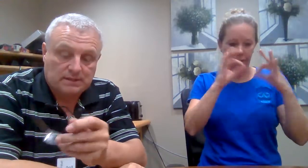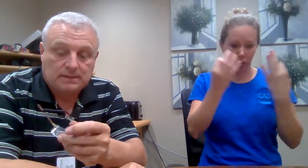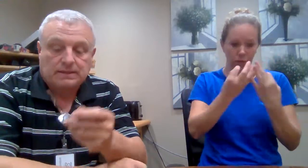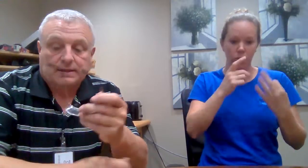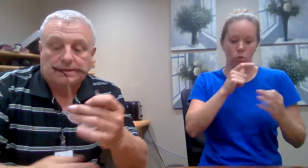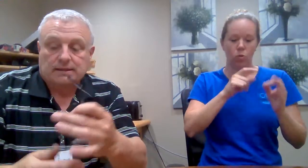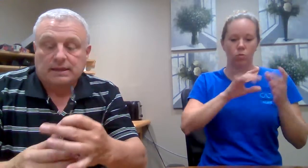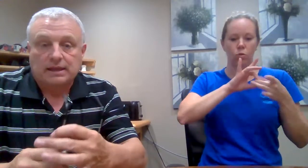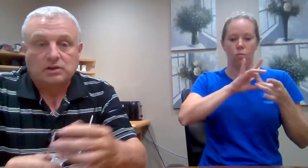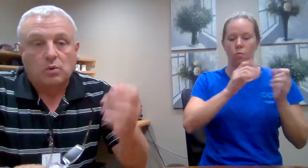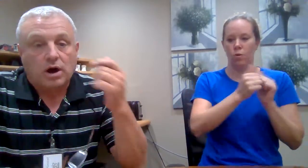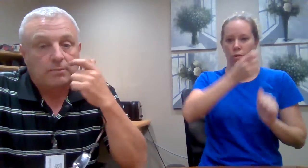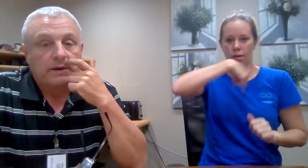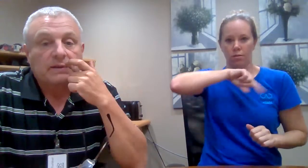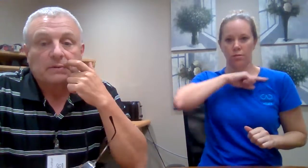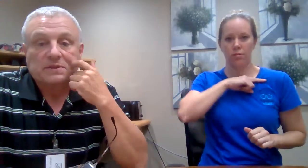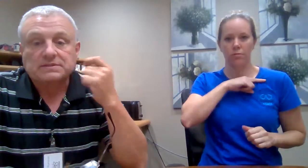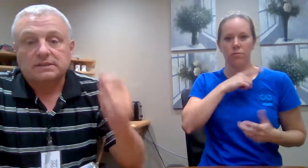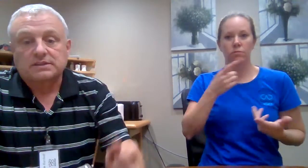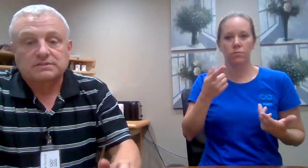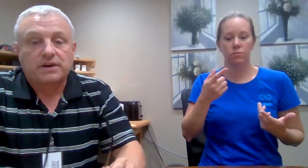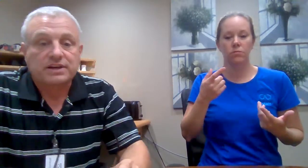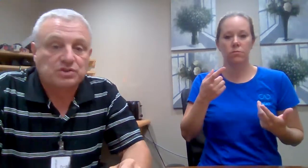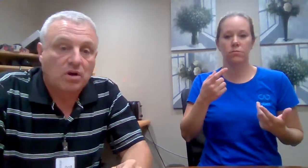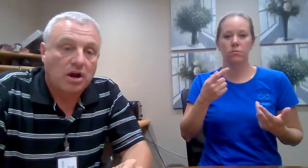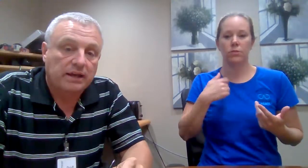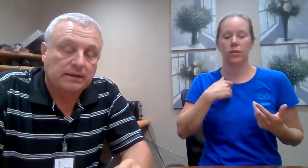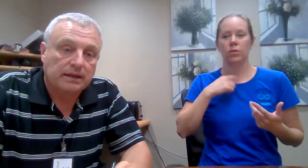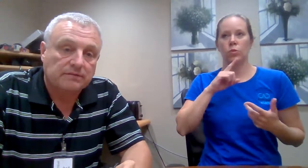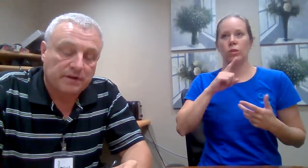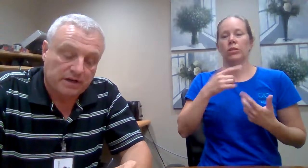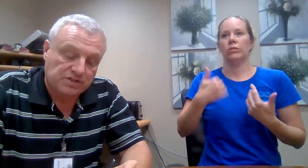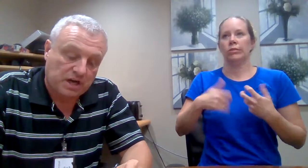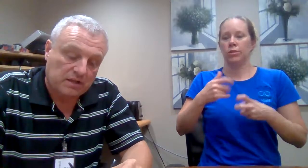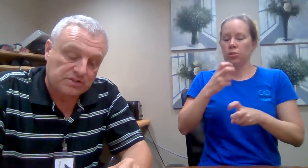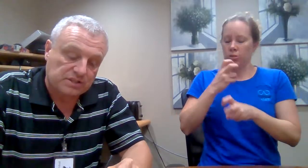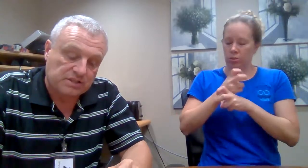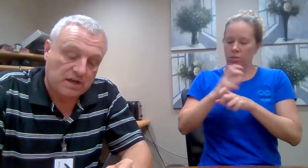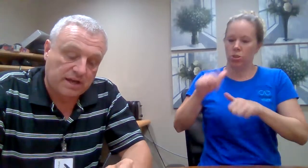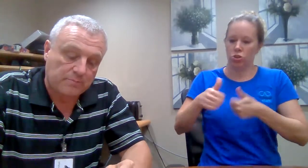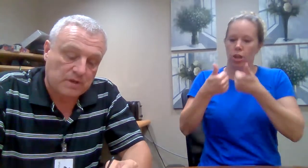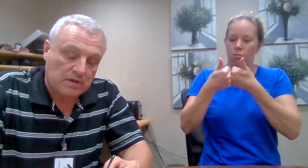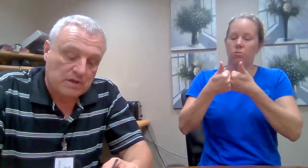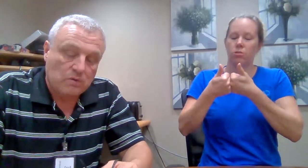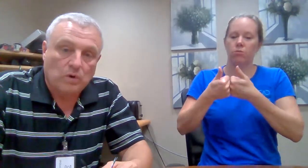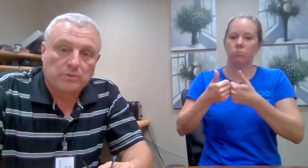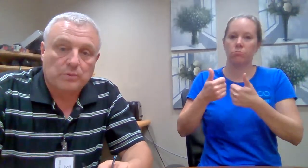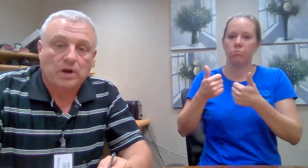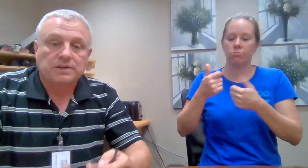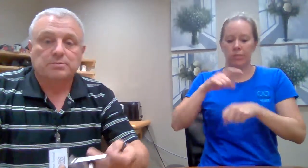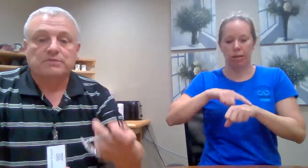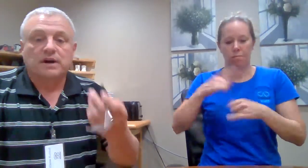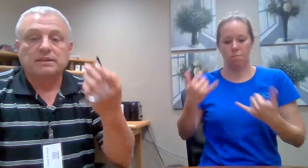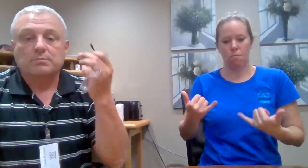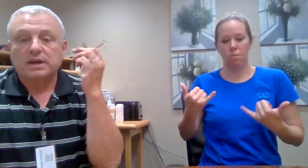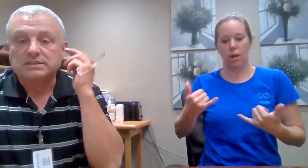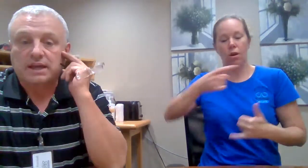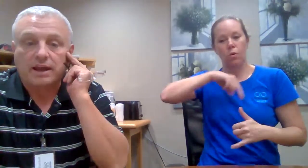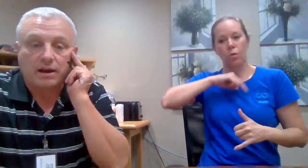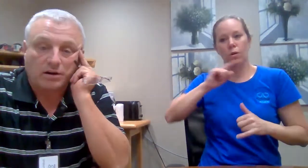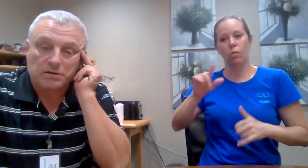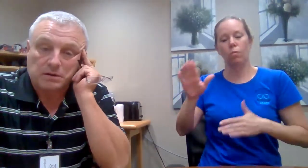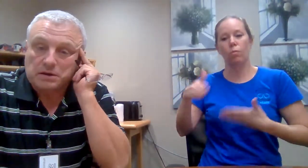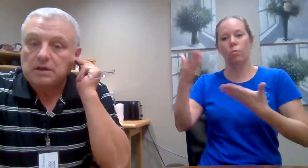us and cooperated with us in this very trying and very challenging time, where we wanted to provide the